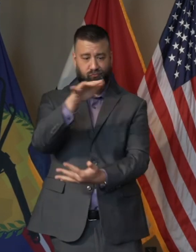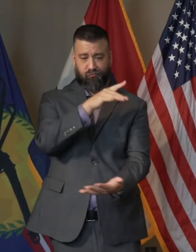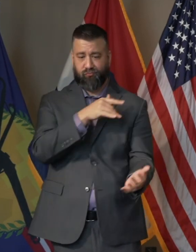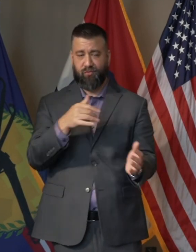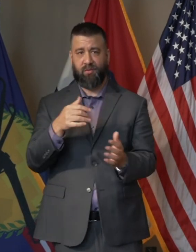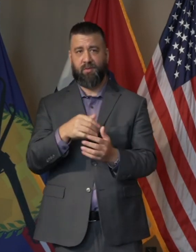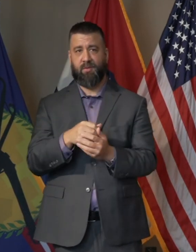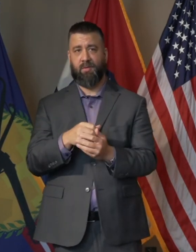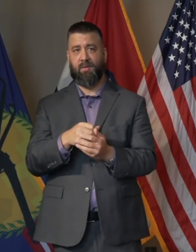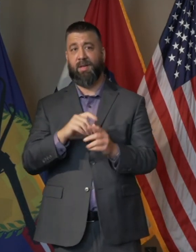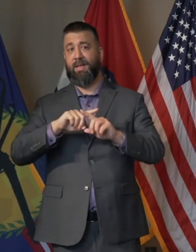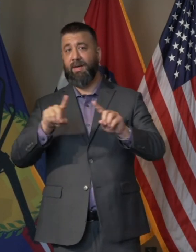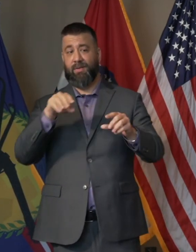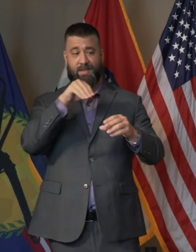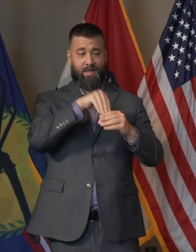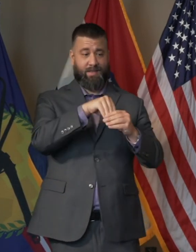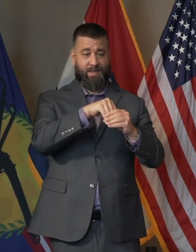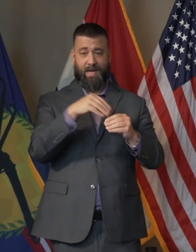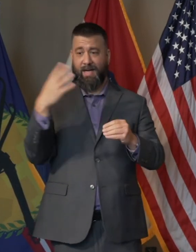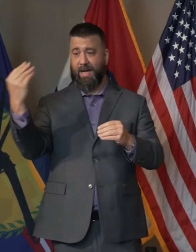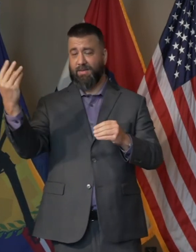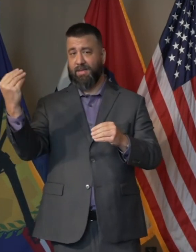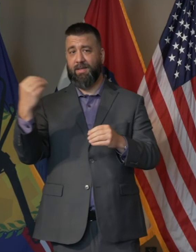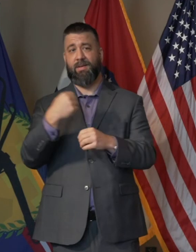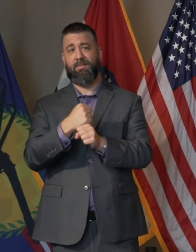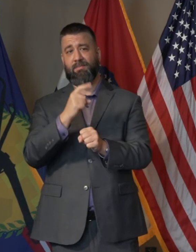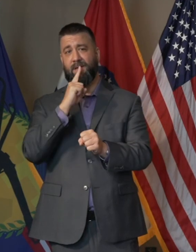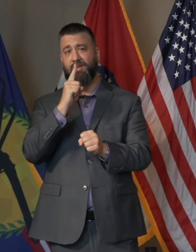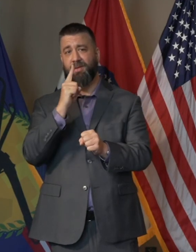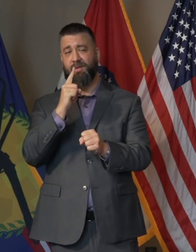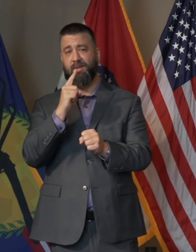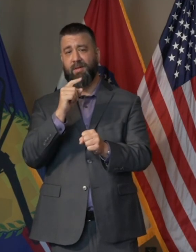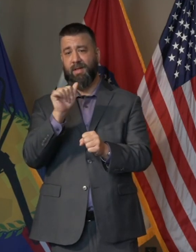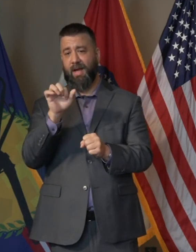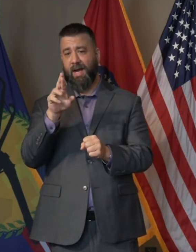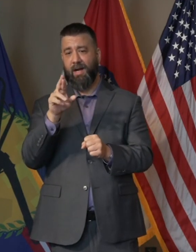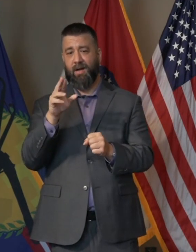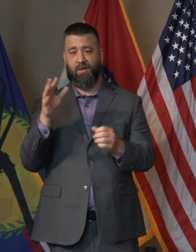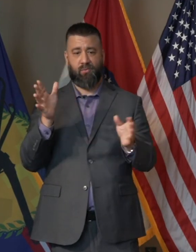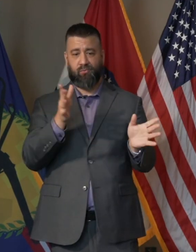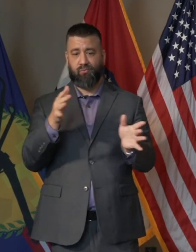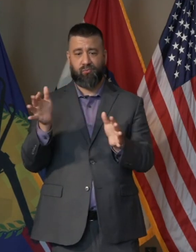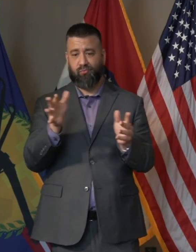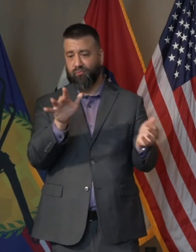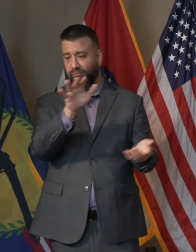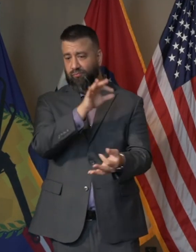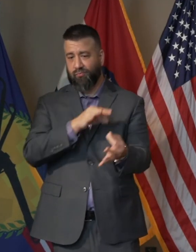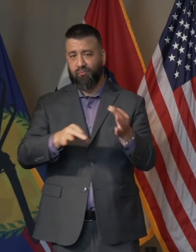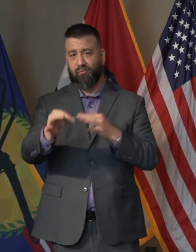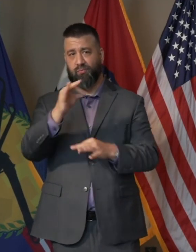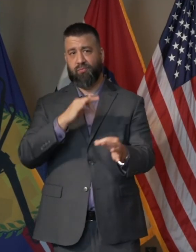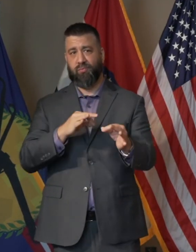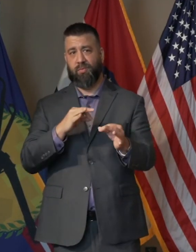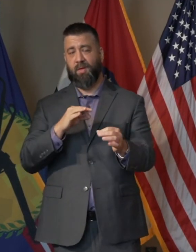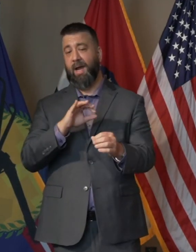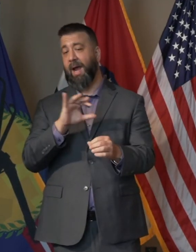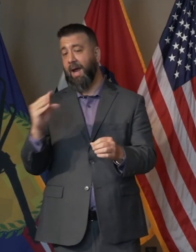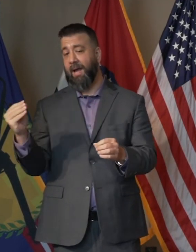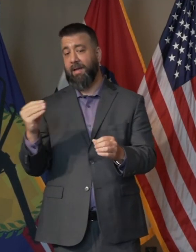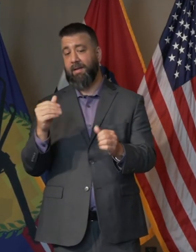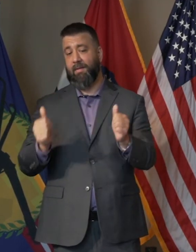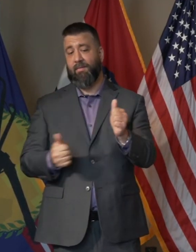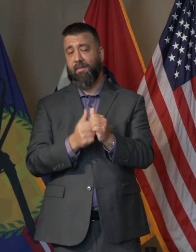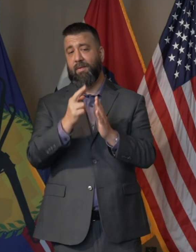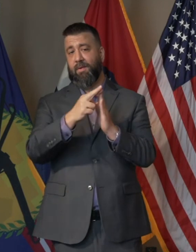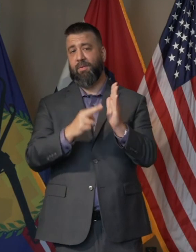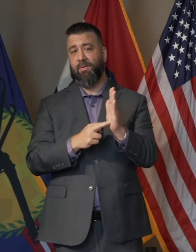the difference between indoor and outdoor is making sure that it is ventilated and make sure they follow all the guidelines of our public health department to make sure